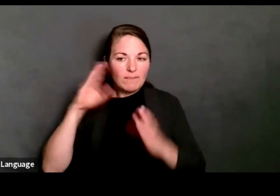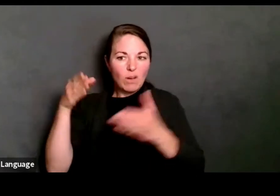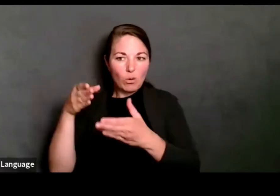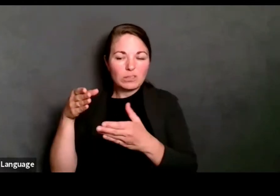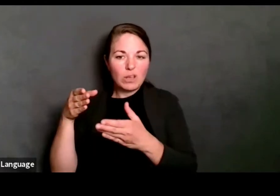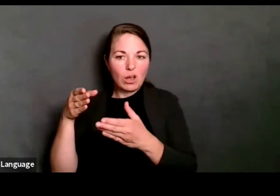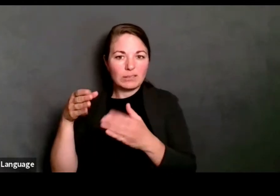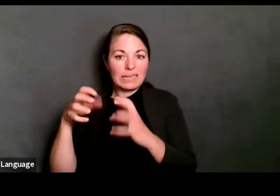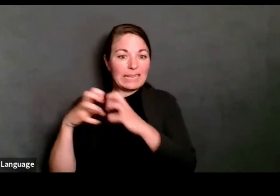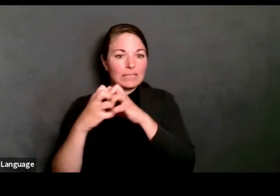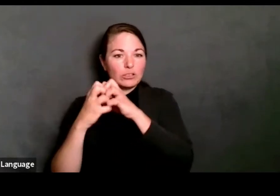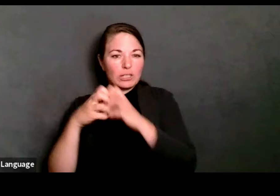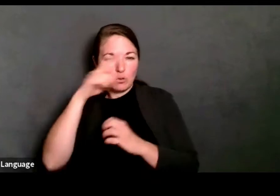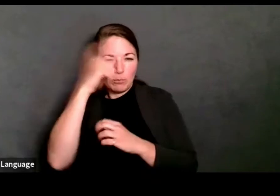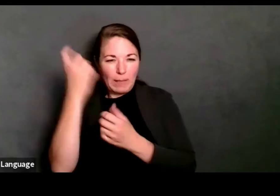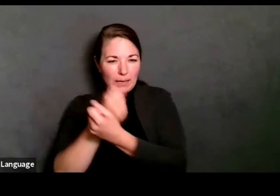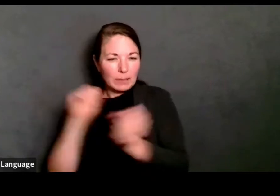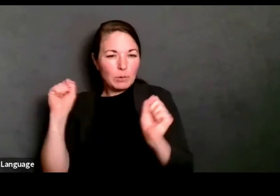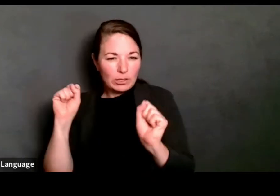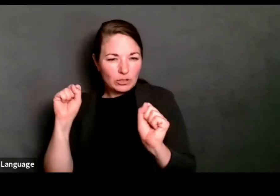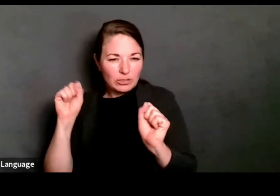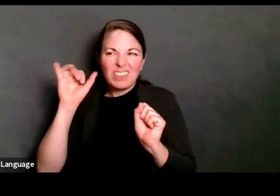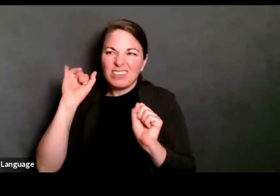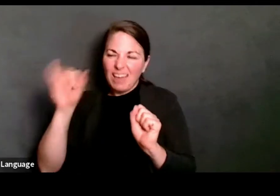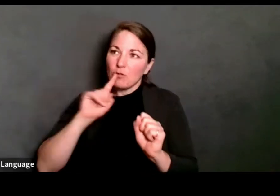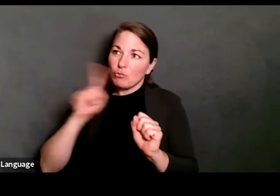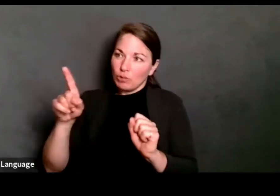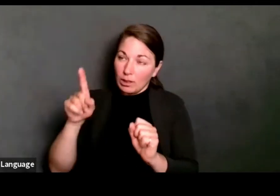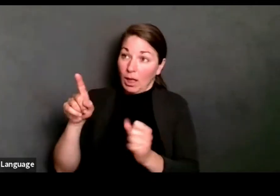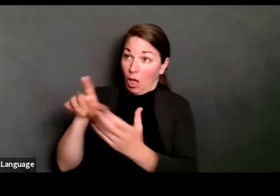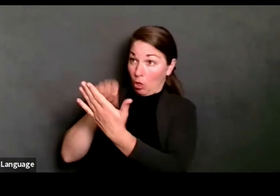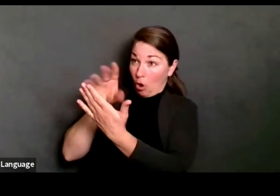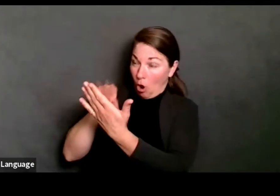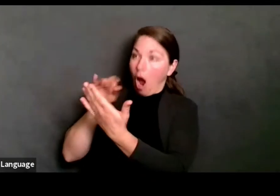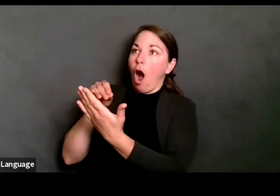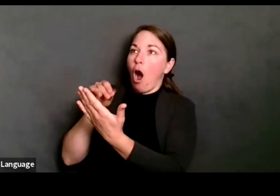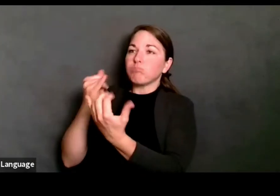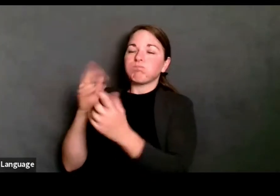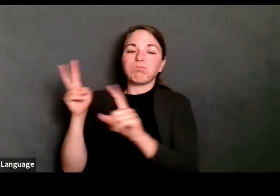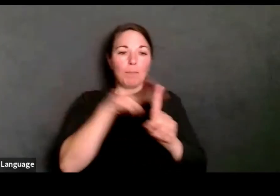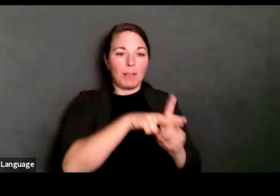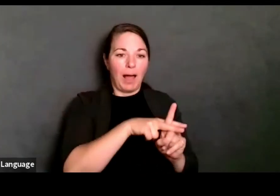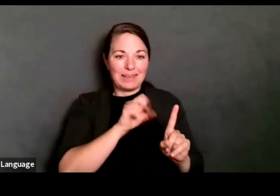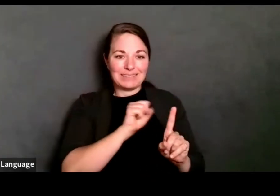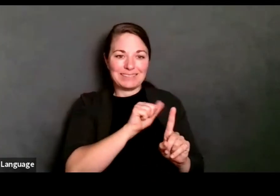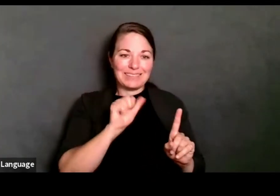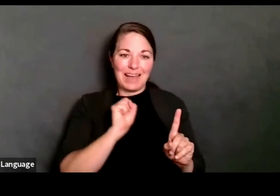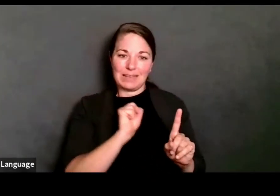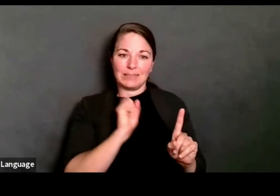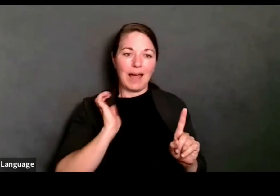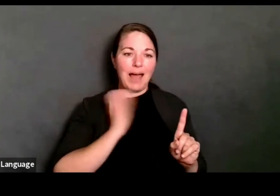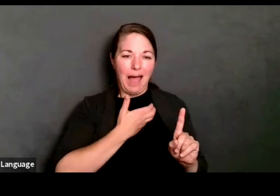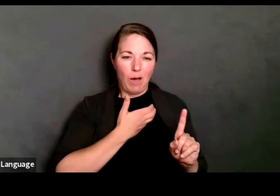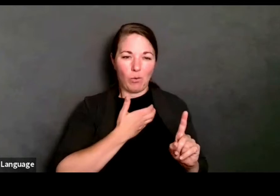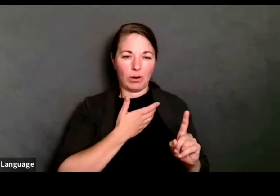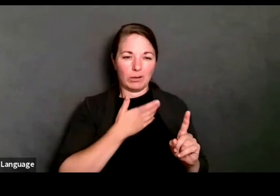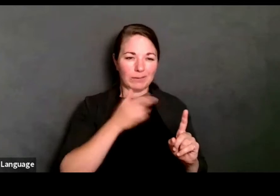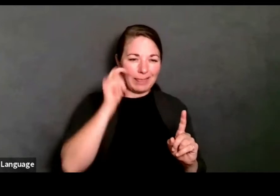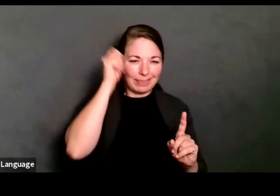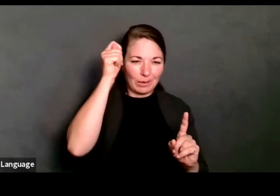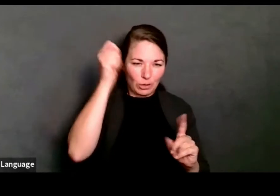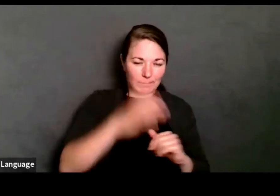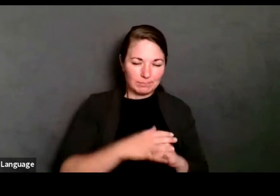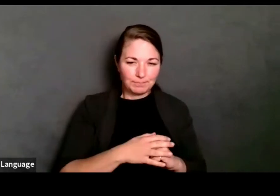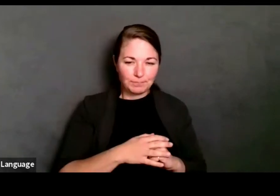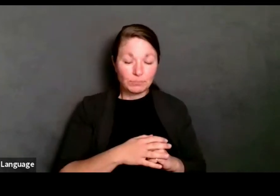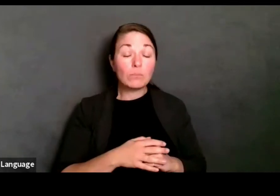framework through which SAS approaches the issue of sexual violence. So we need to situate ourselves in the broader